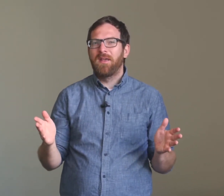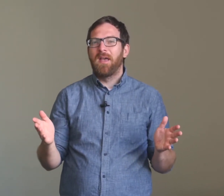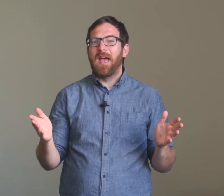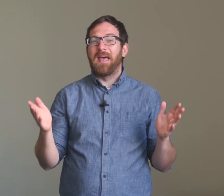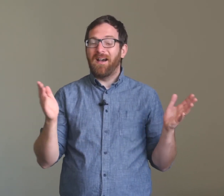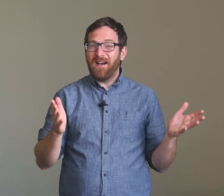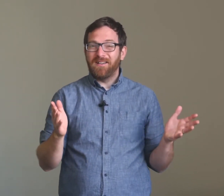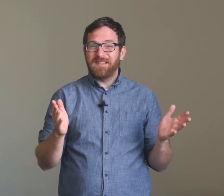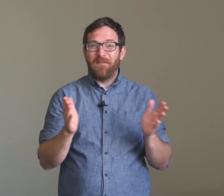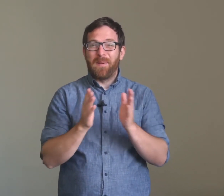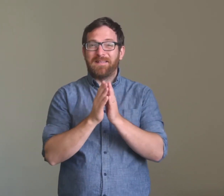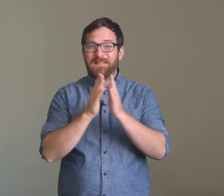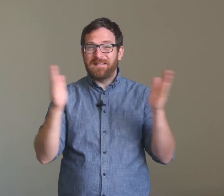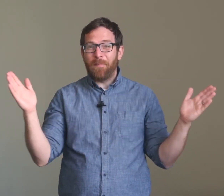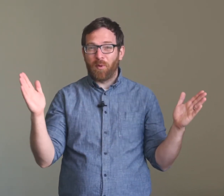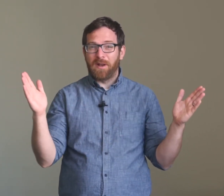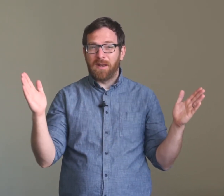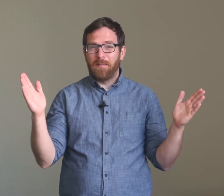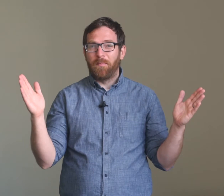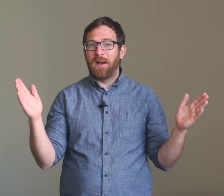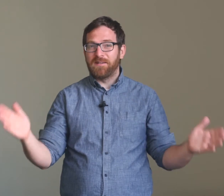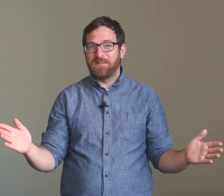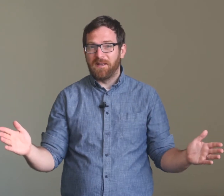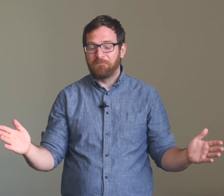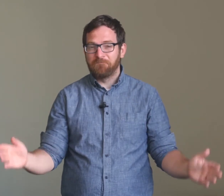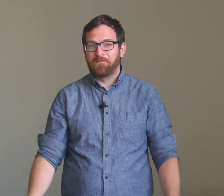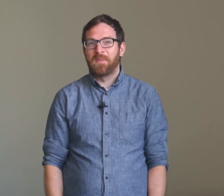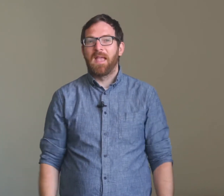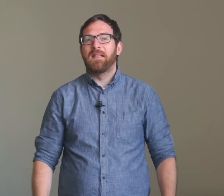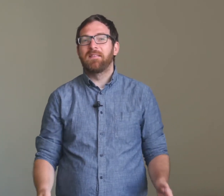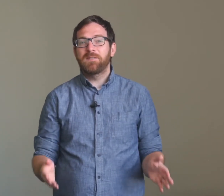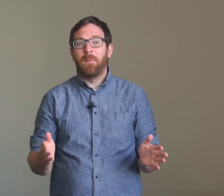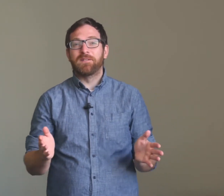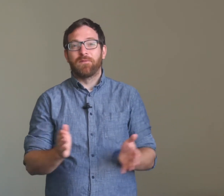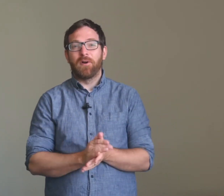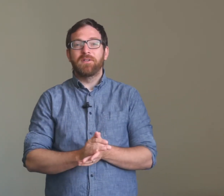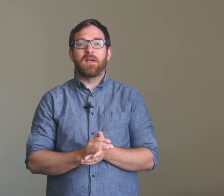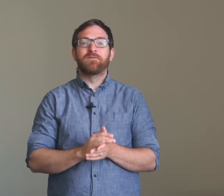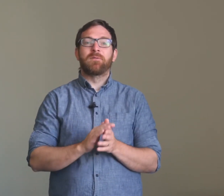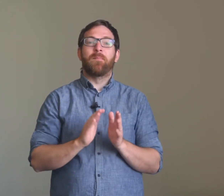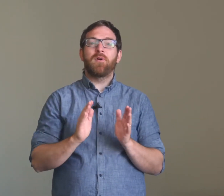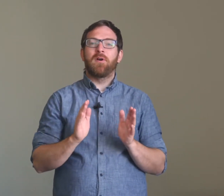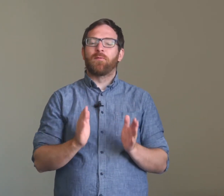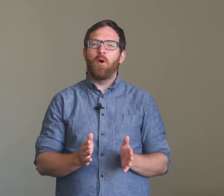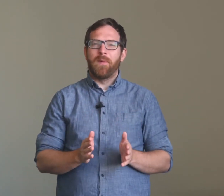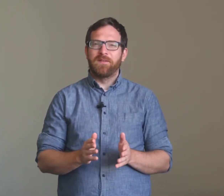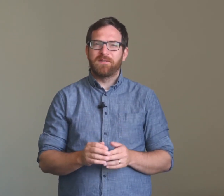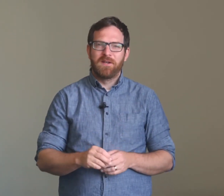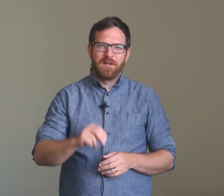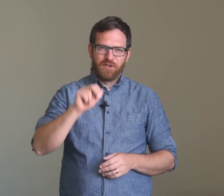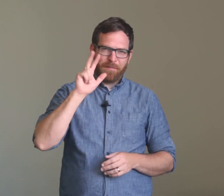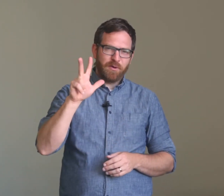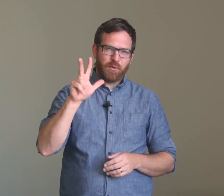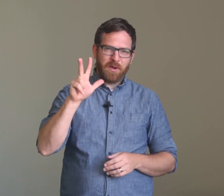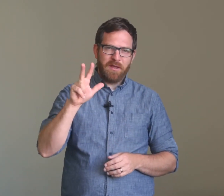and us have been separated by sin and this month's verse comes from the book of Romans chapter 3